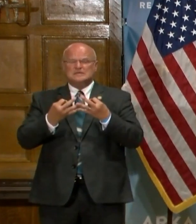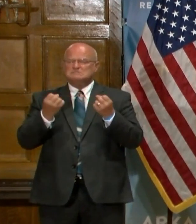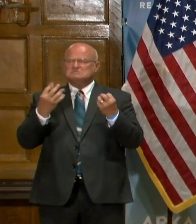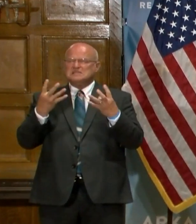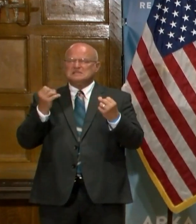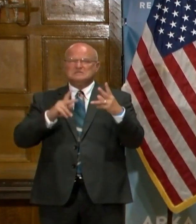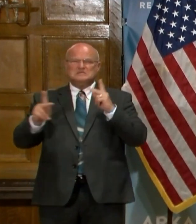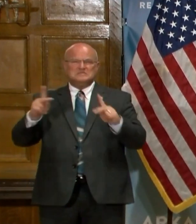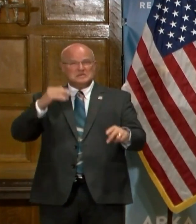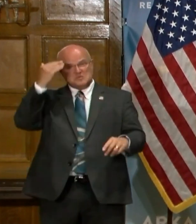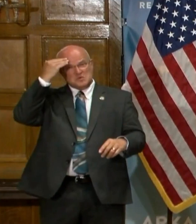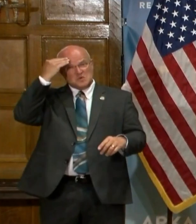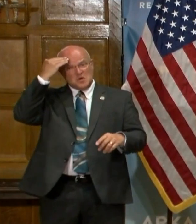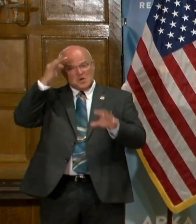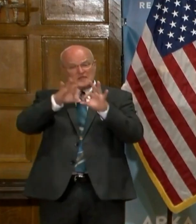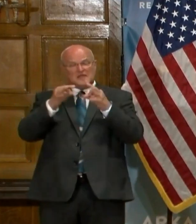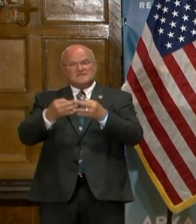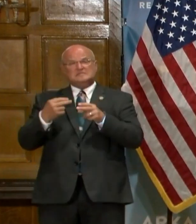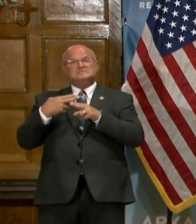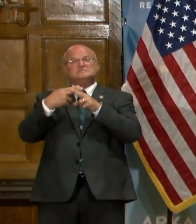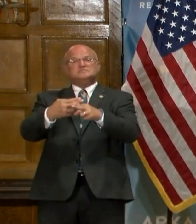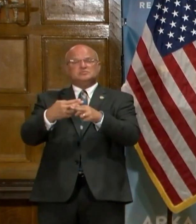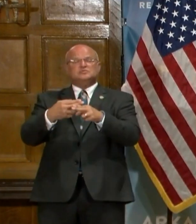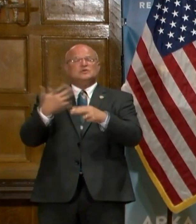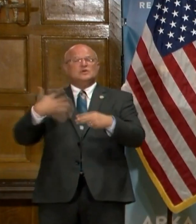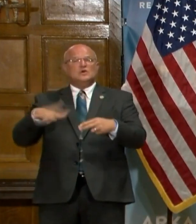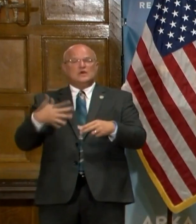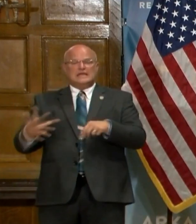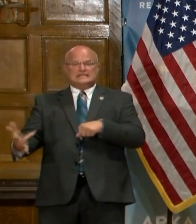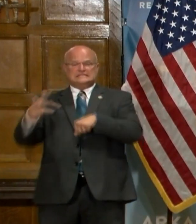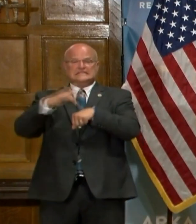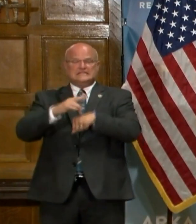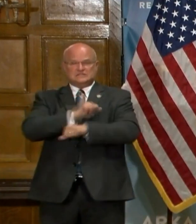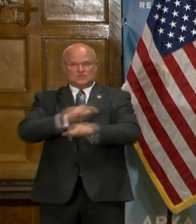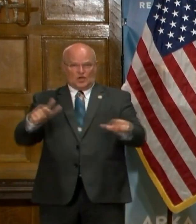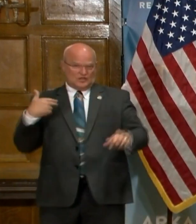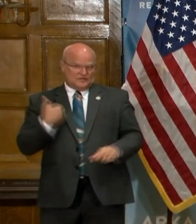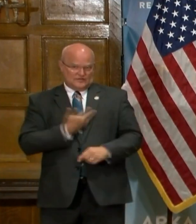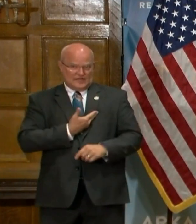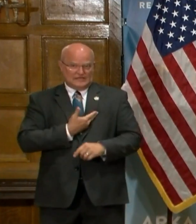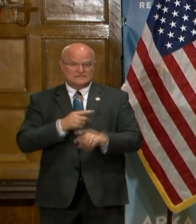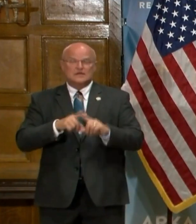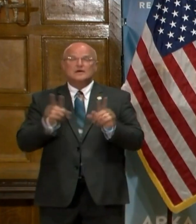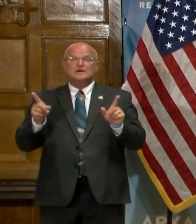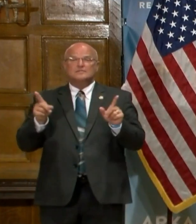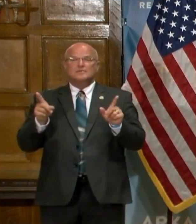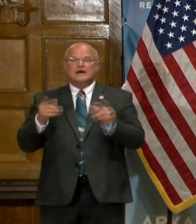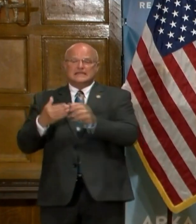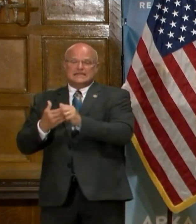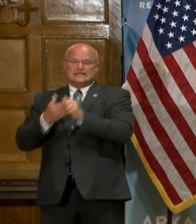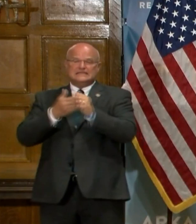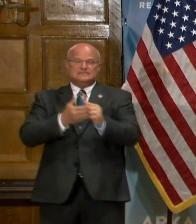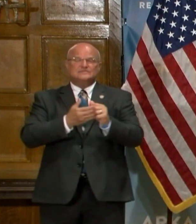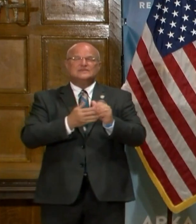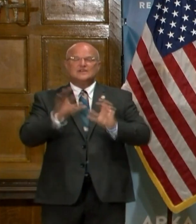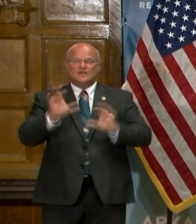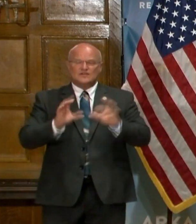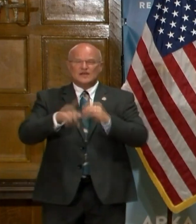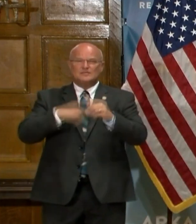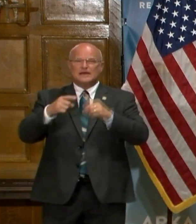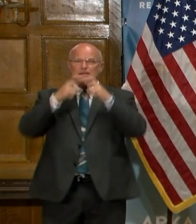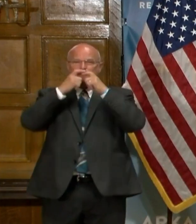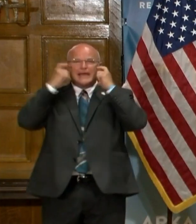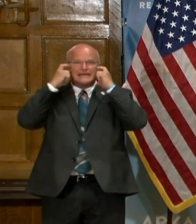family in Arkansas, and whenever it touches them, it touches us all. But that leads me also to the conversation